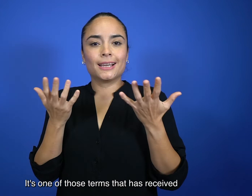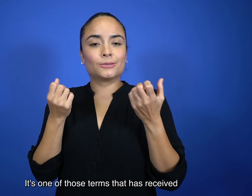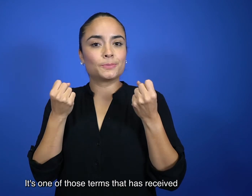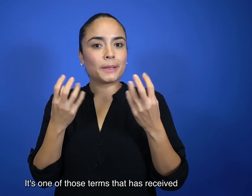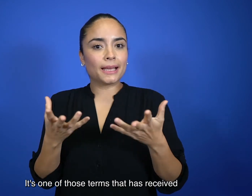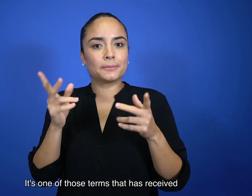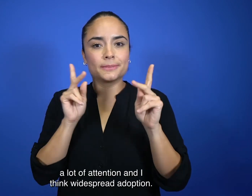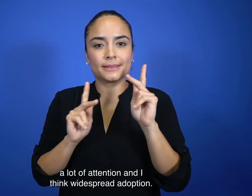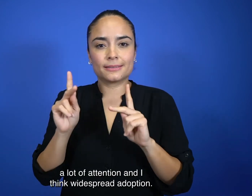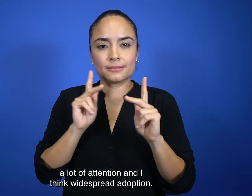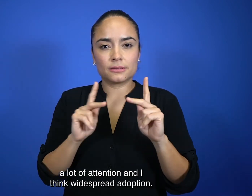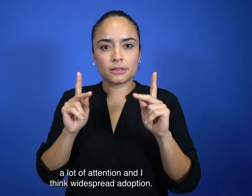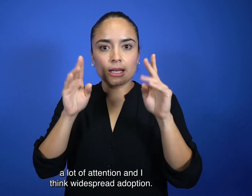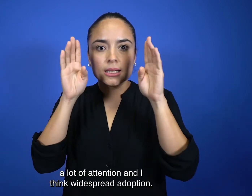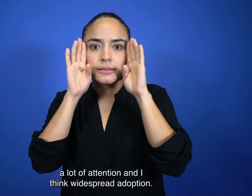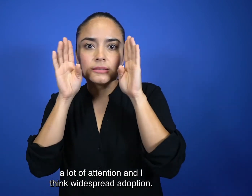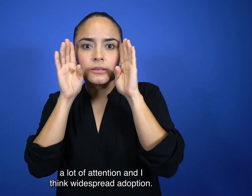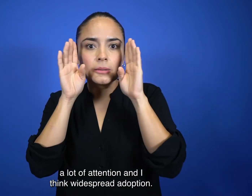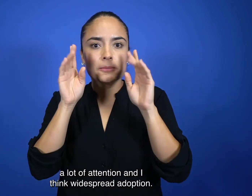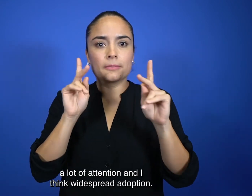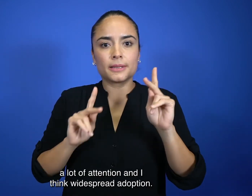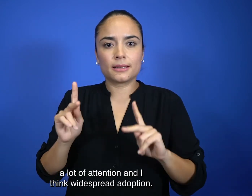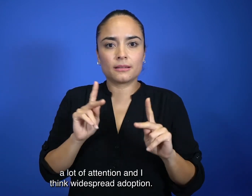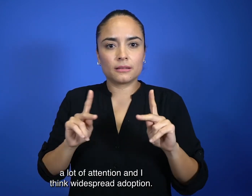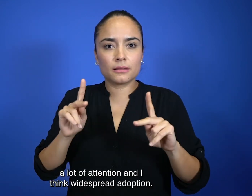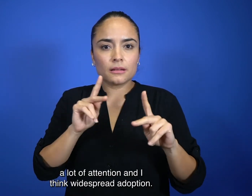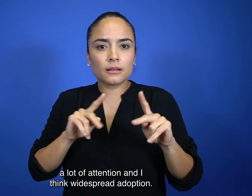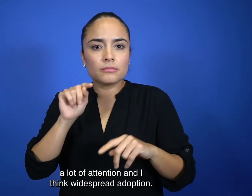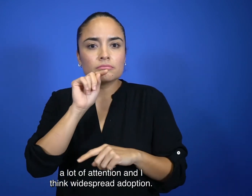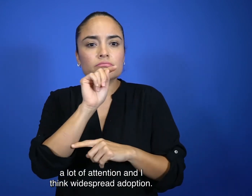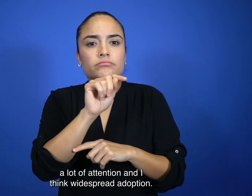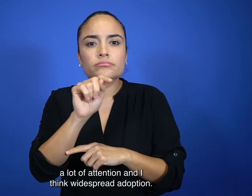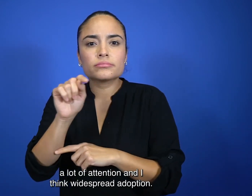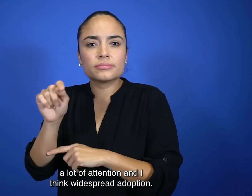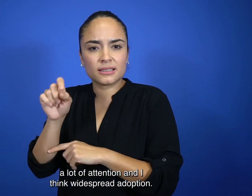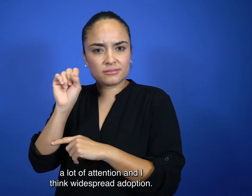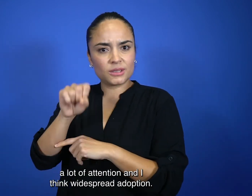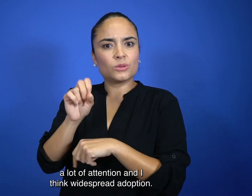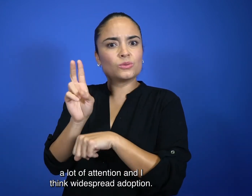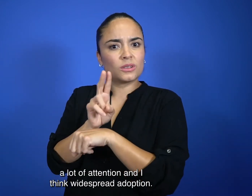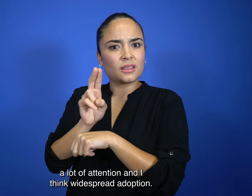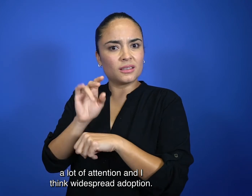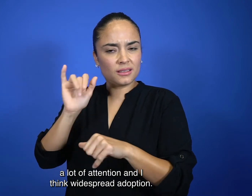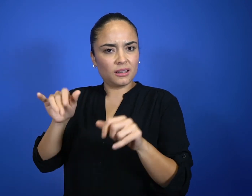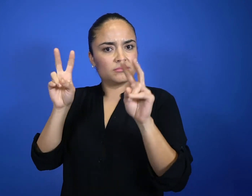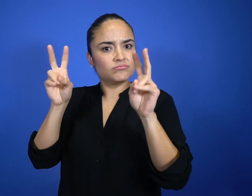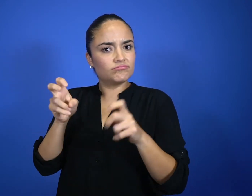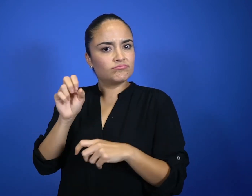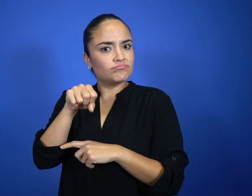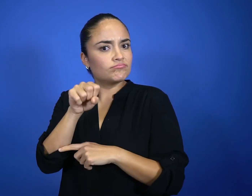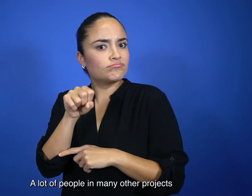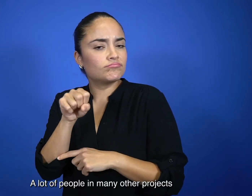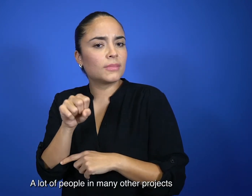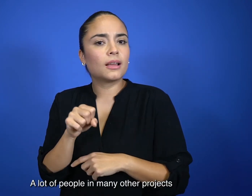has received a lot of attention and I think widespread adoption. A lot of